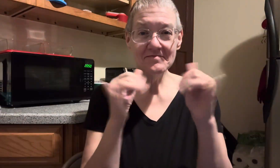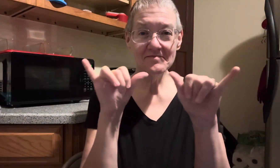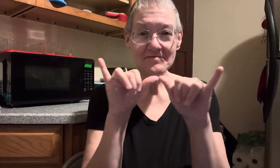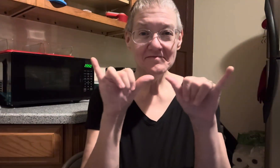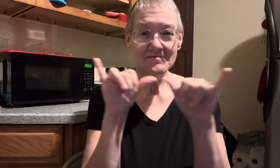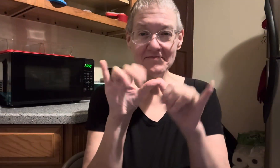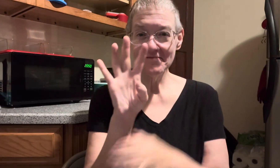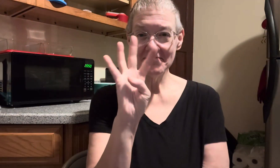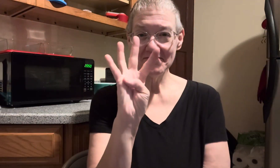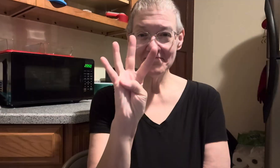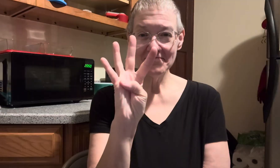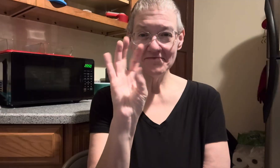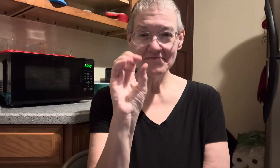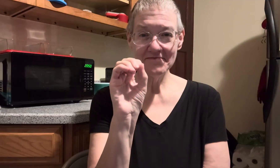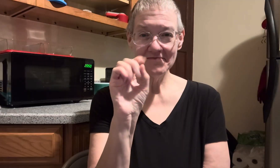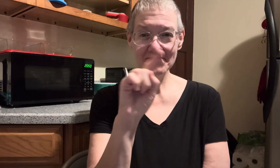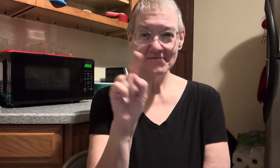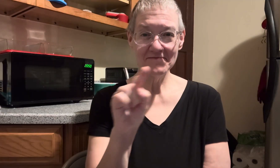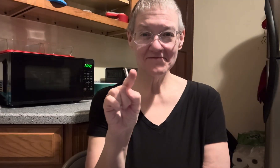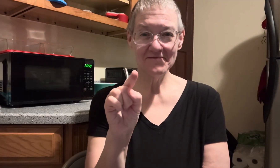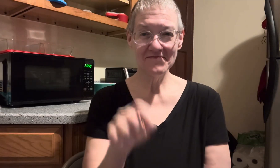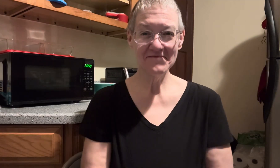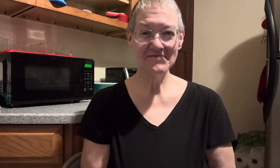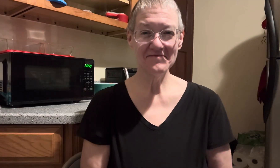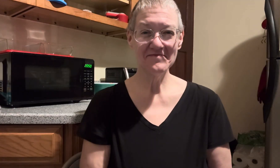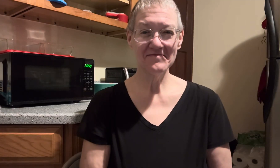One serving is 4 ounces.